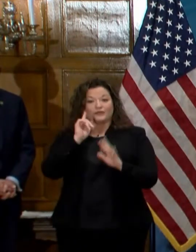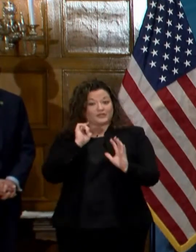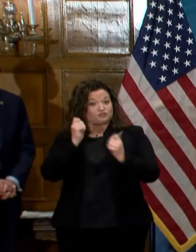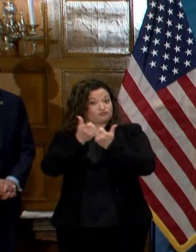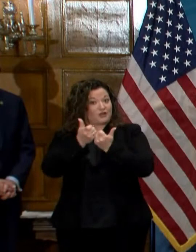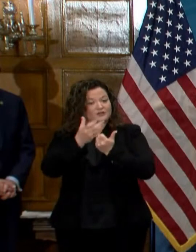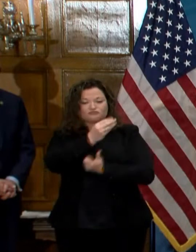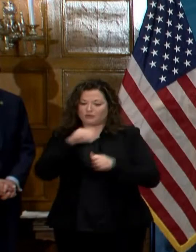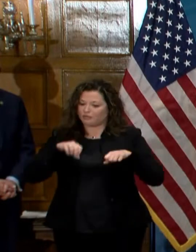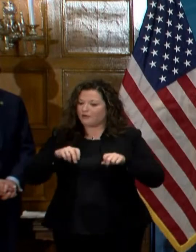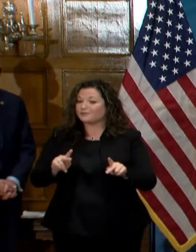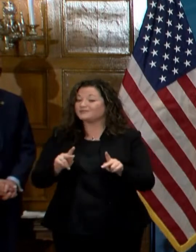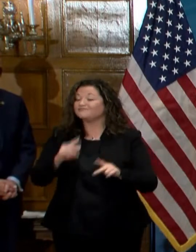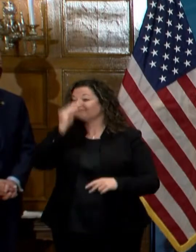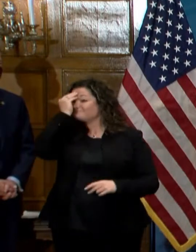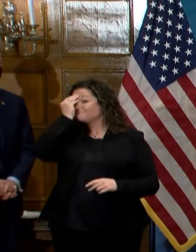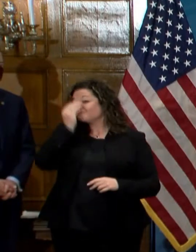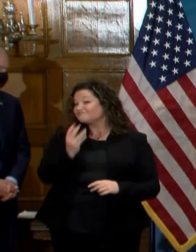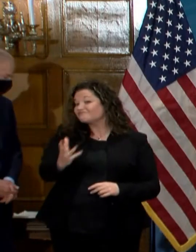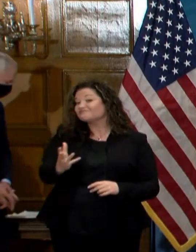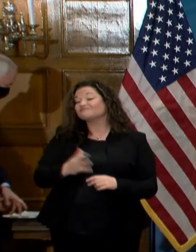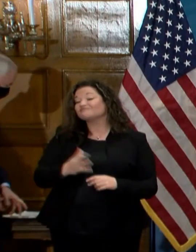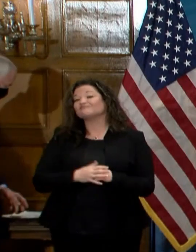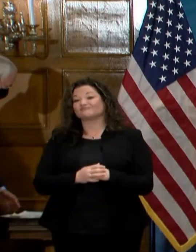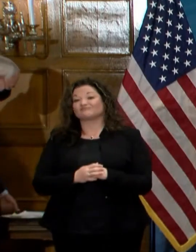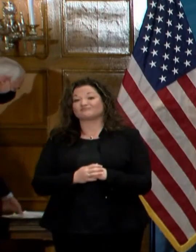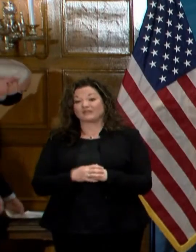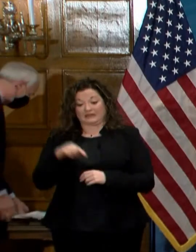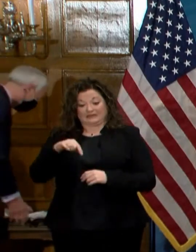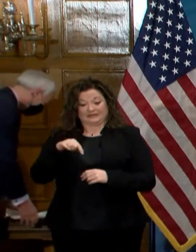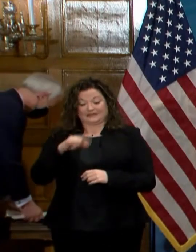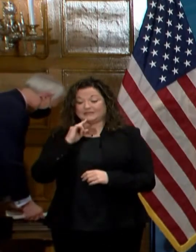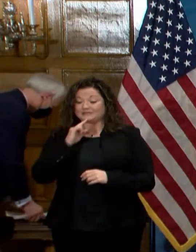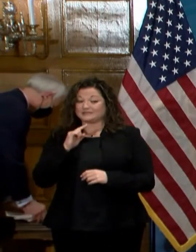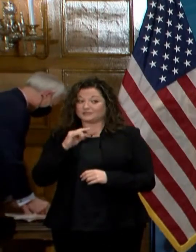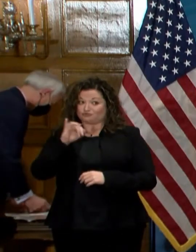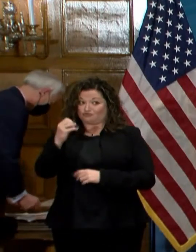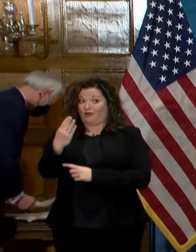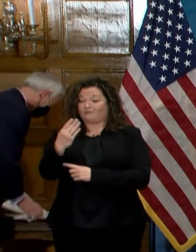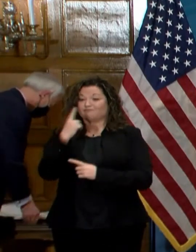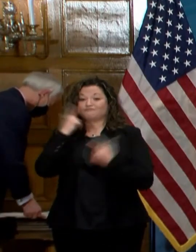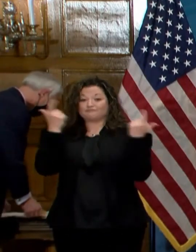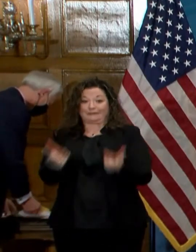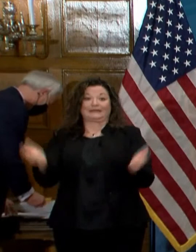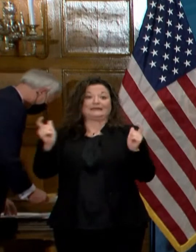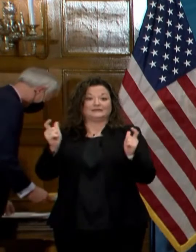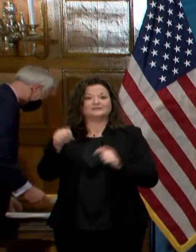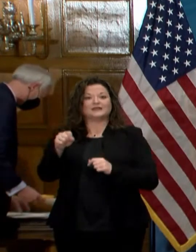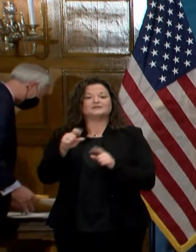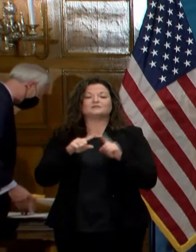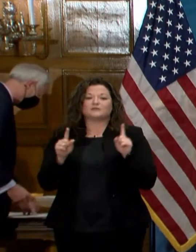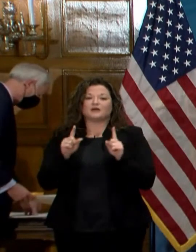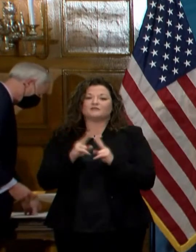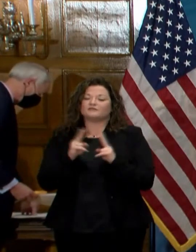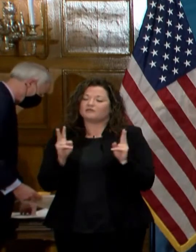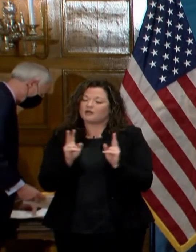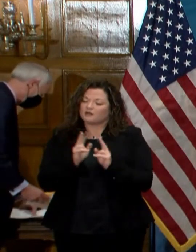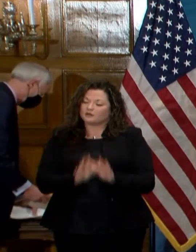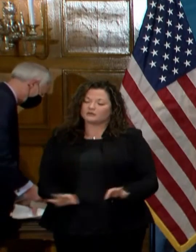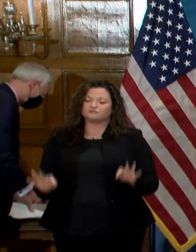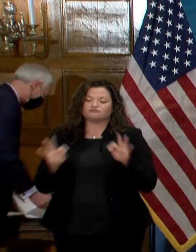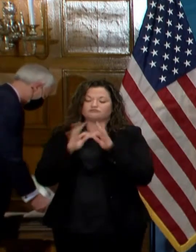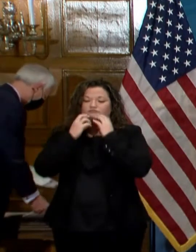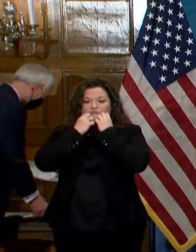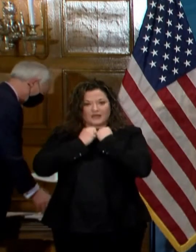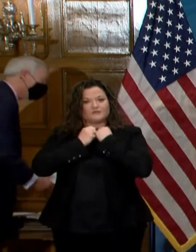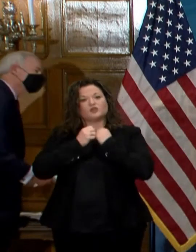and the opportunity, and I got to tell you that this is a big job, but it's one that is very, very meaningful, and like I